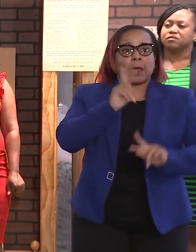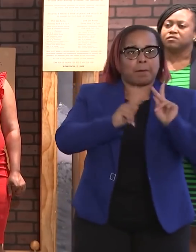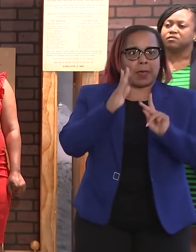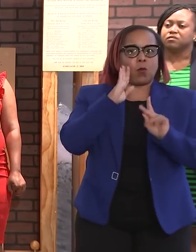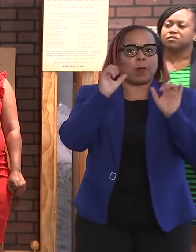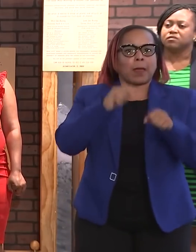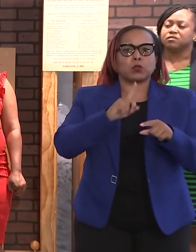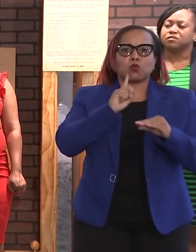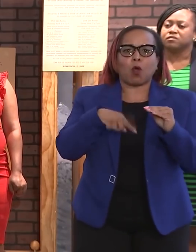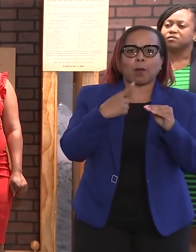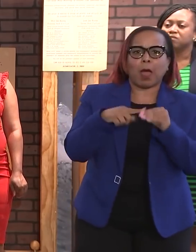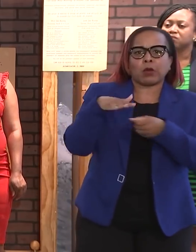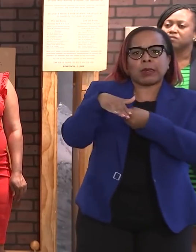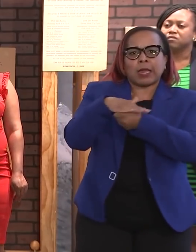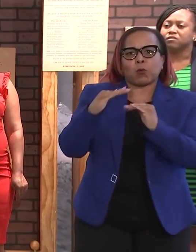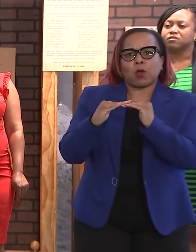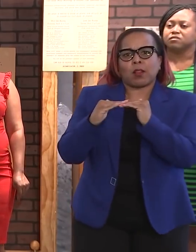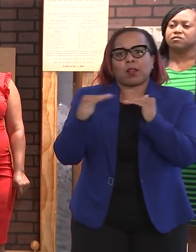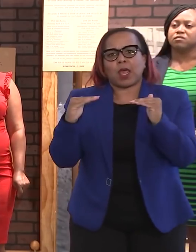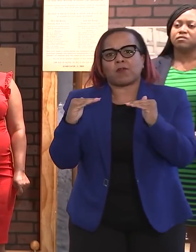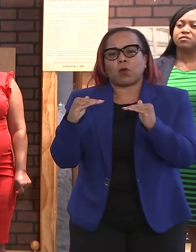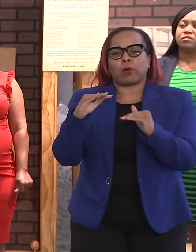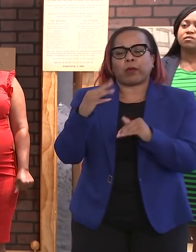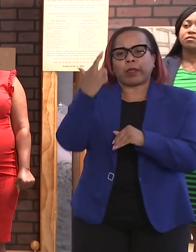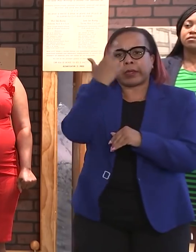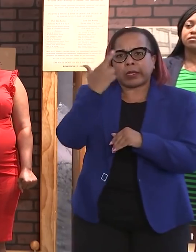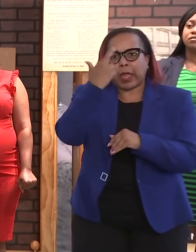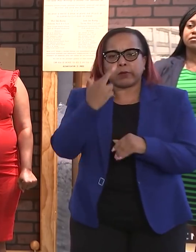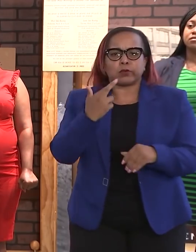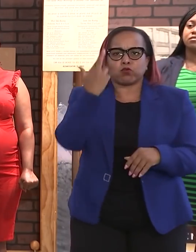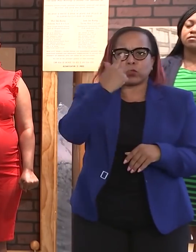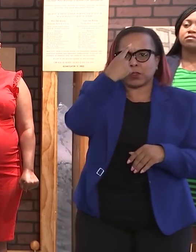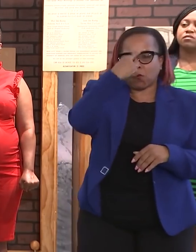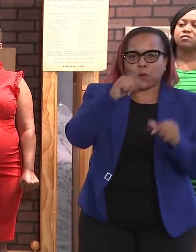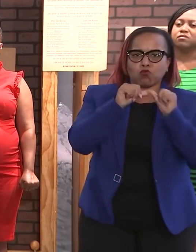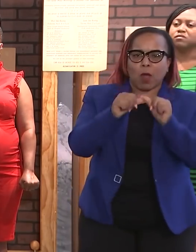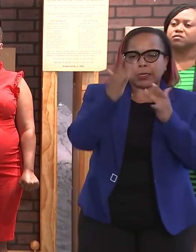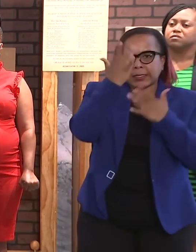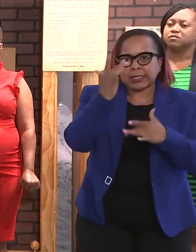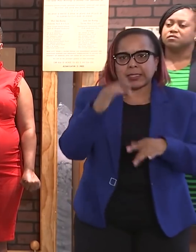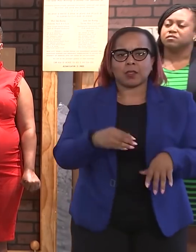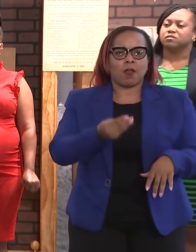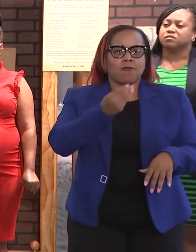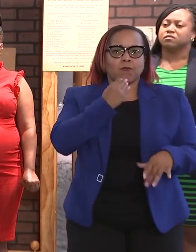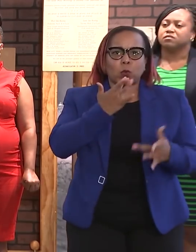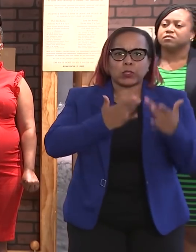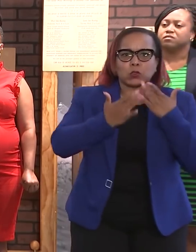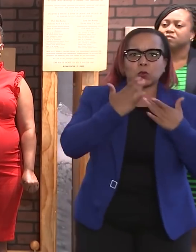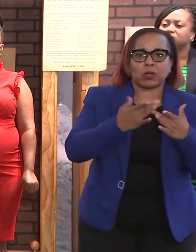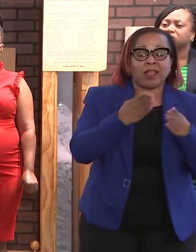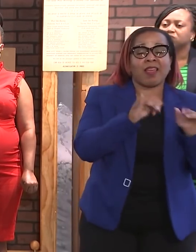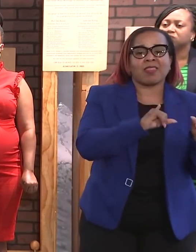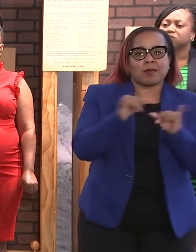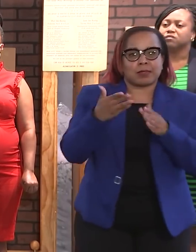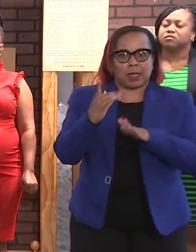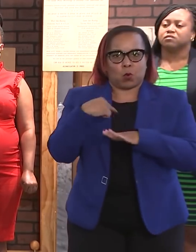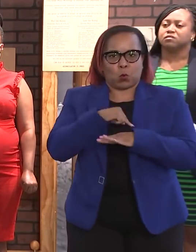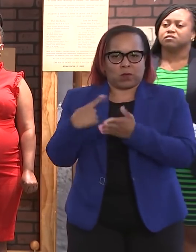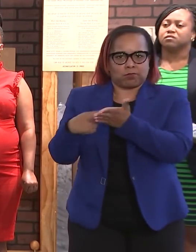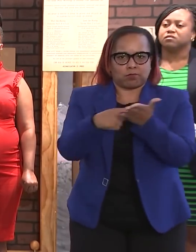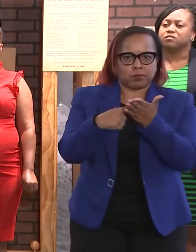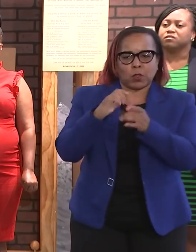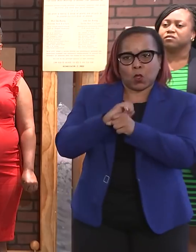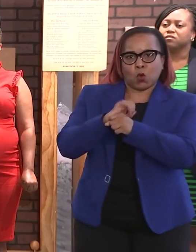will be able to talk about neighborhood-level indicators, like rates of chronic disease or food insecurity, in the same way that we've come to talk